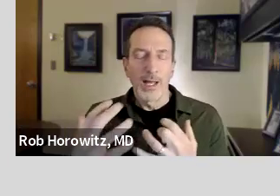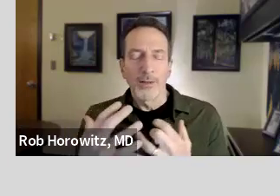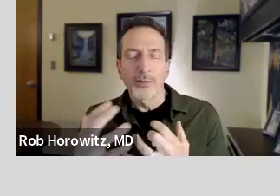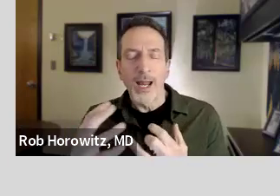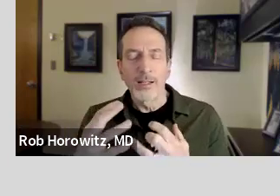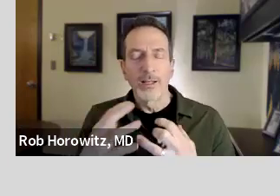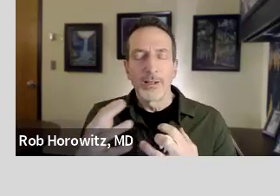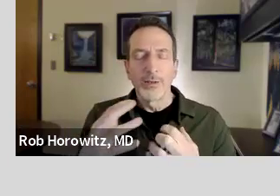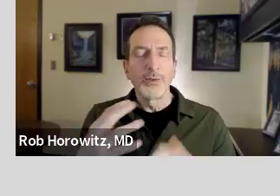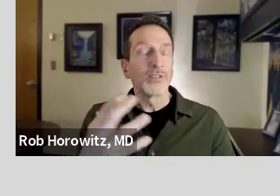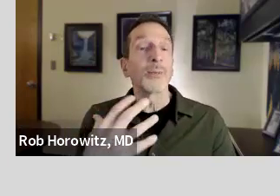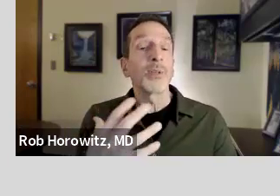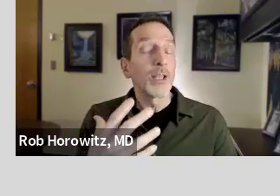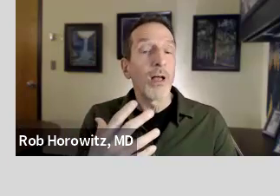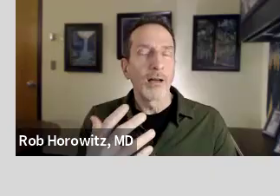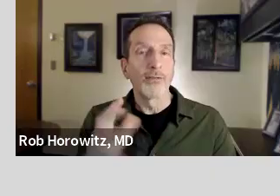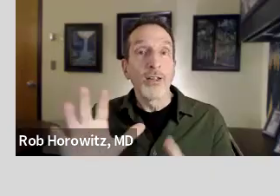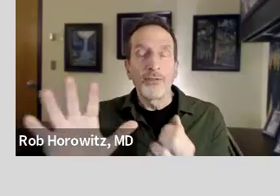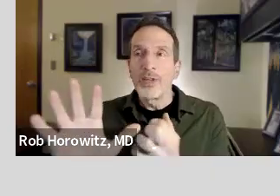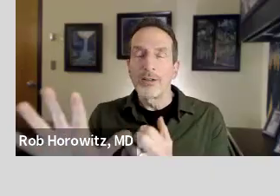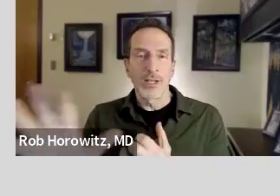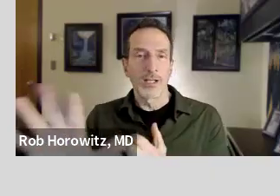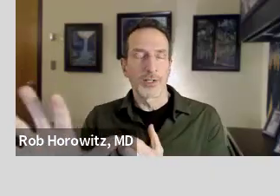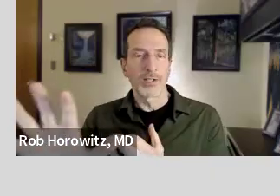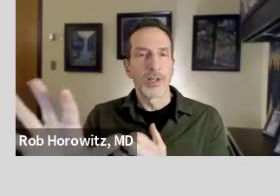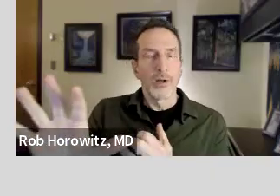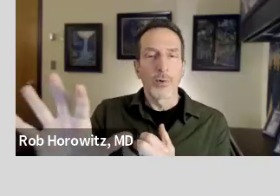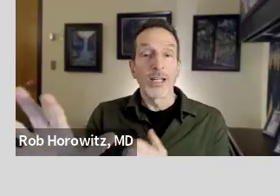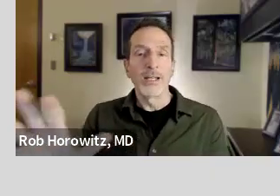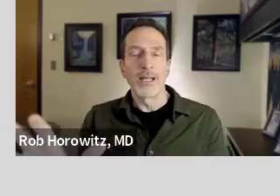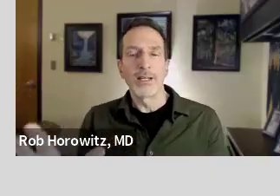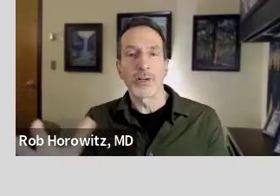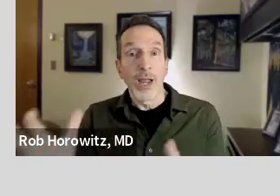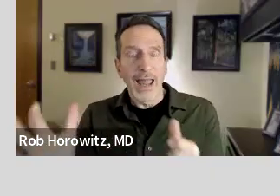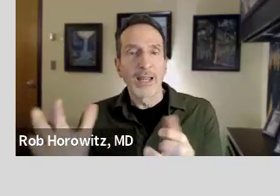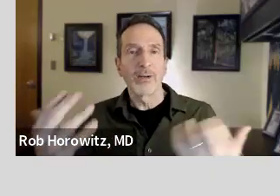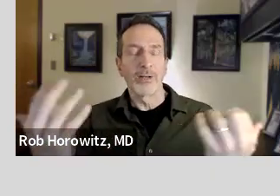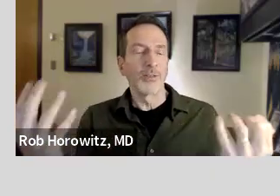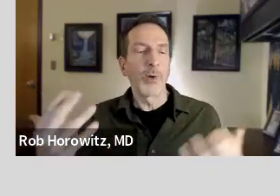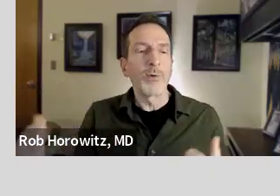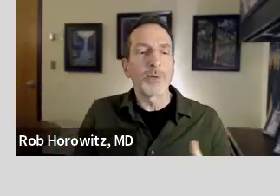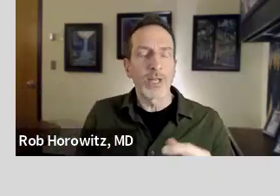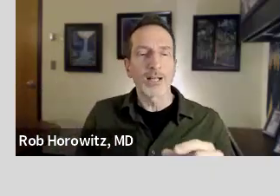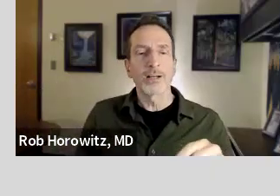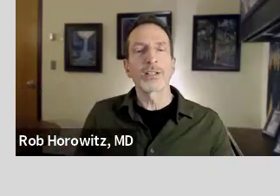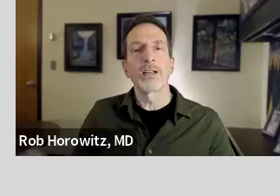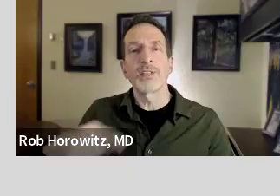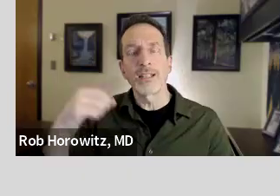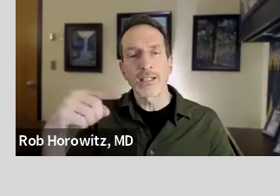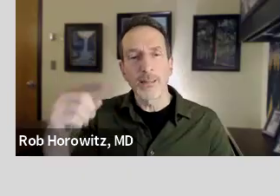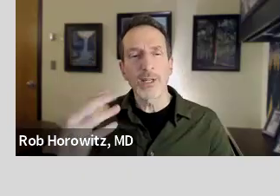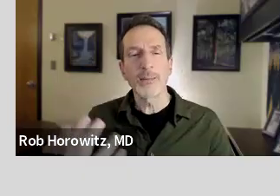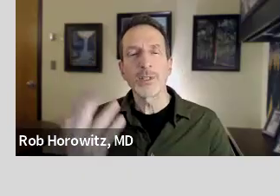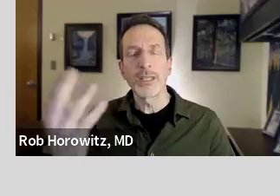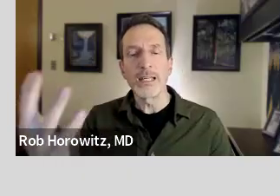we're threatened losing something we love. Fear tells us we're in danger. Anger is a way we protect ourselves,